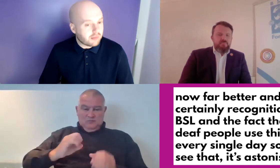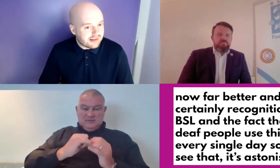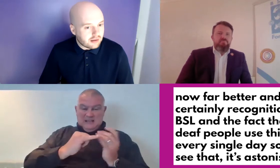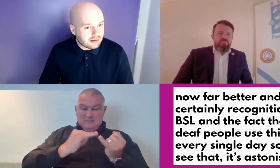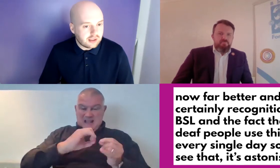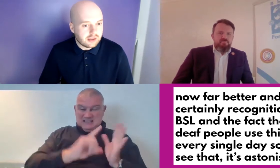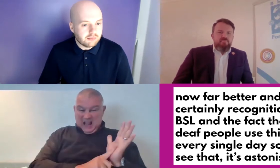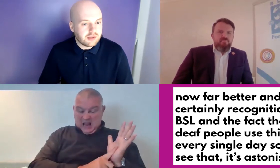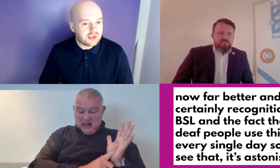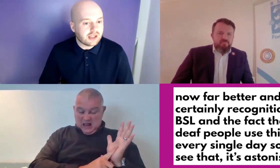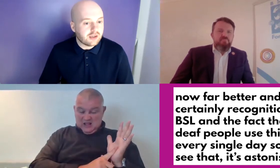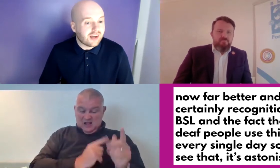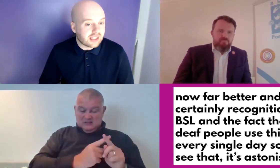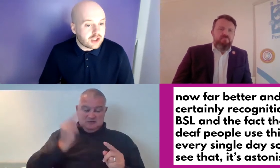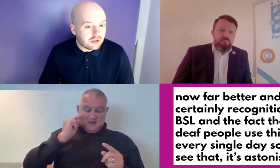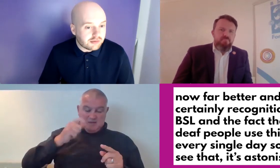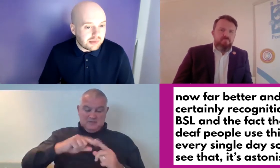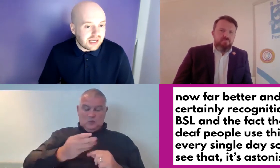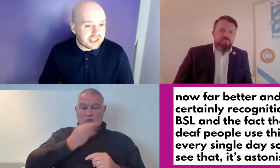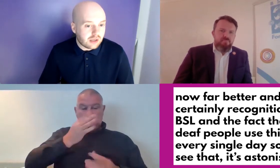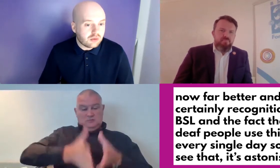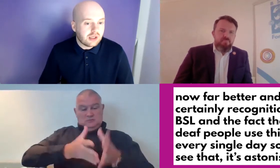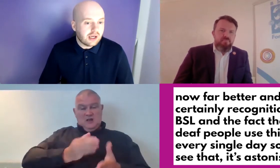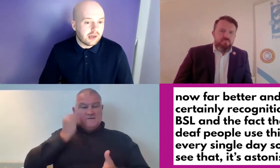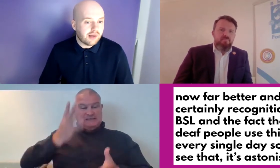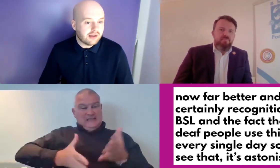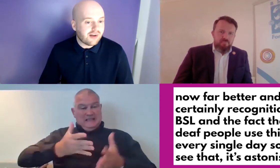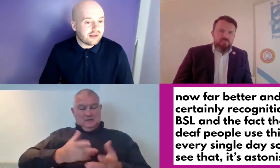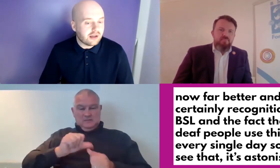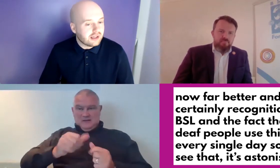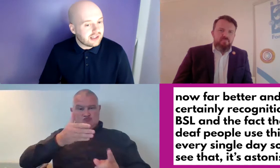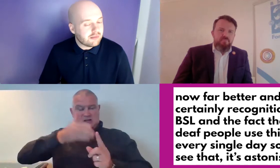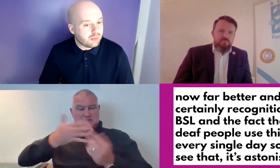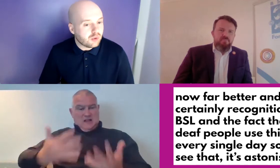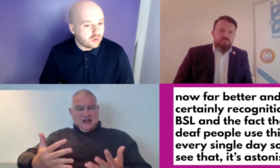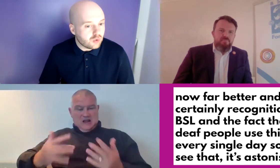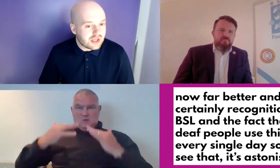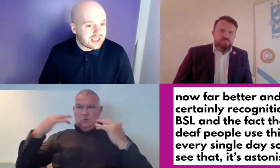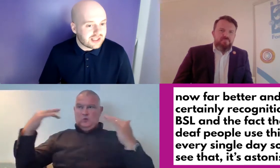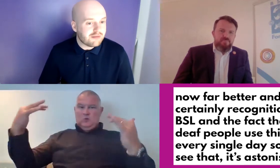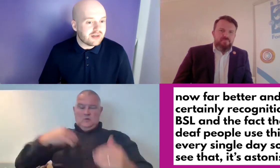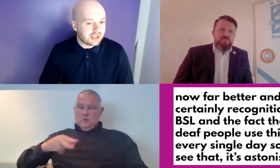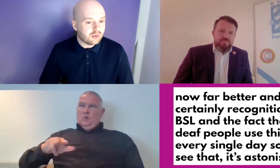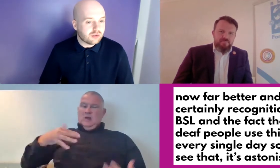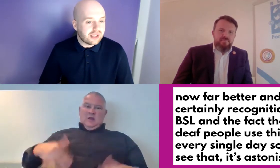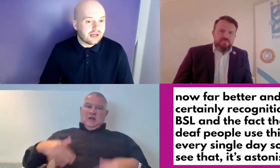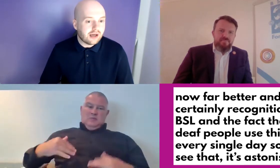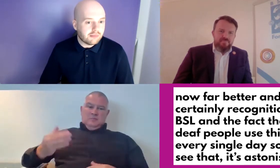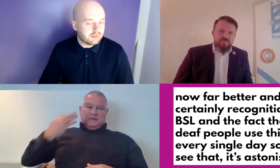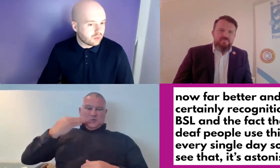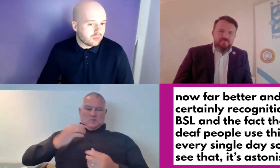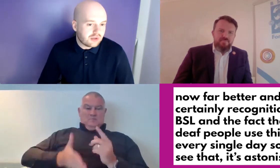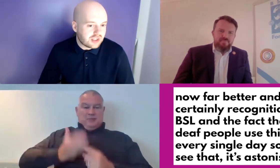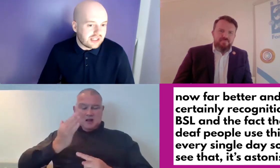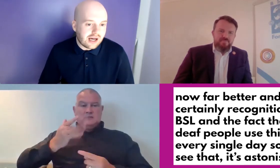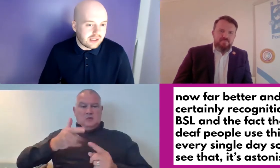far better. There's certainly recognition of BSL and the fact that deaf people use this every single day.